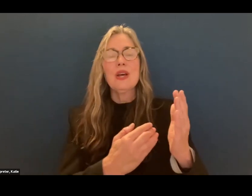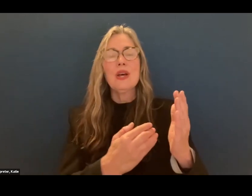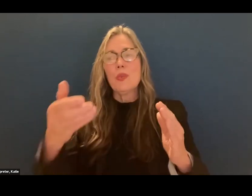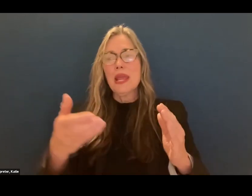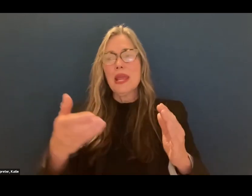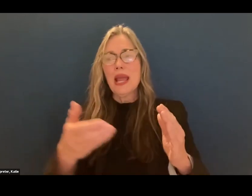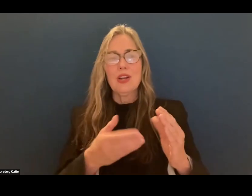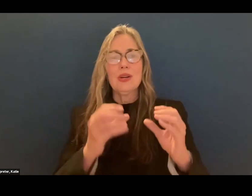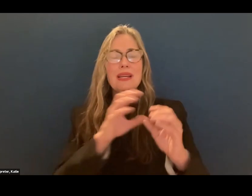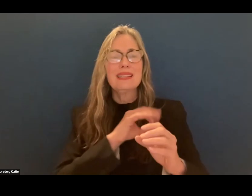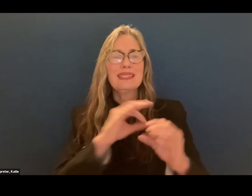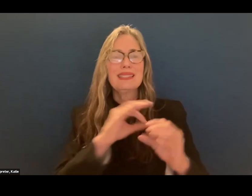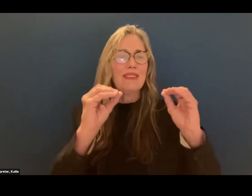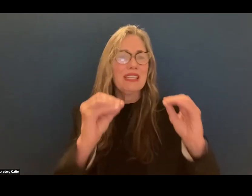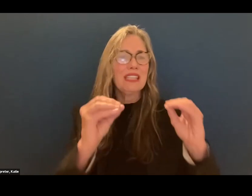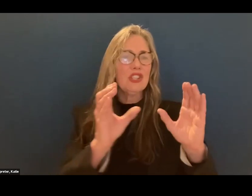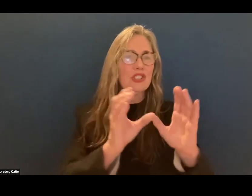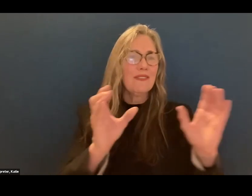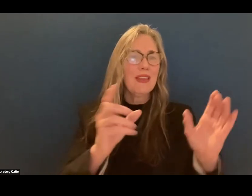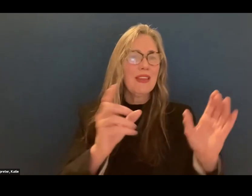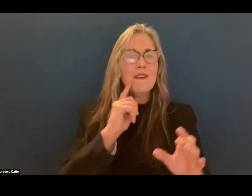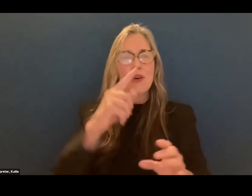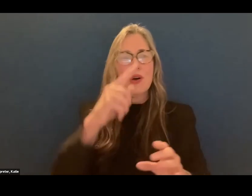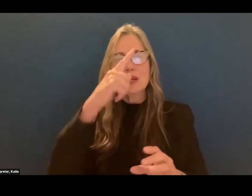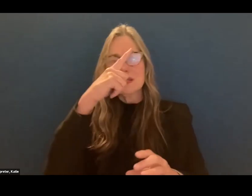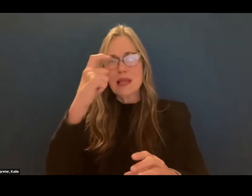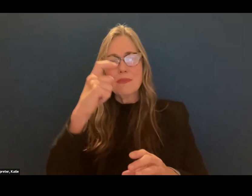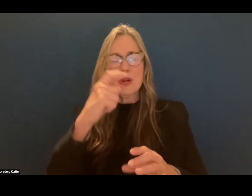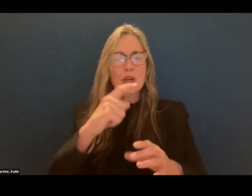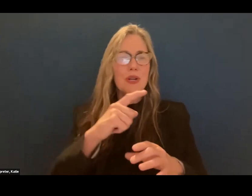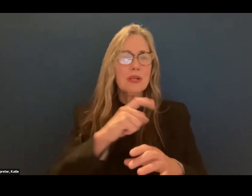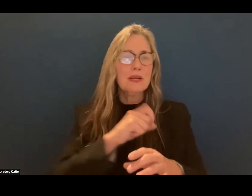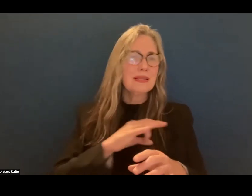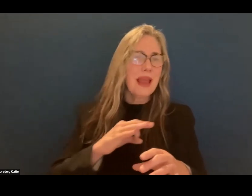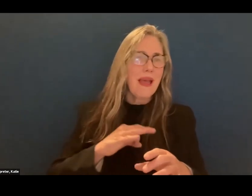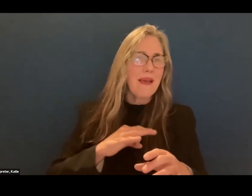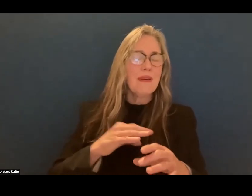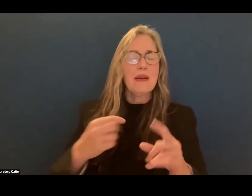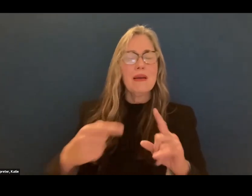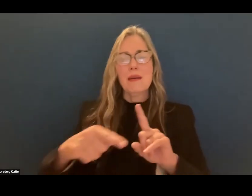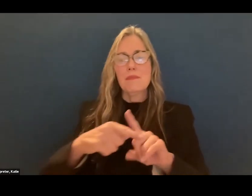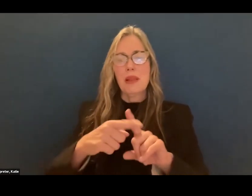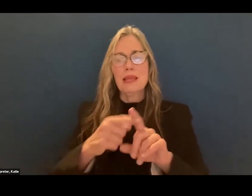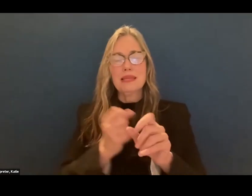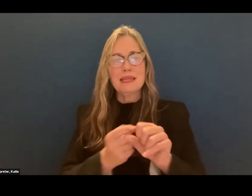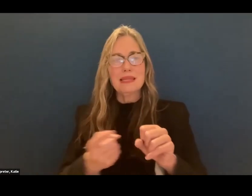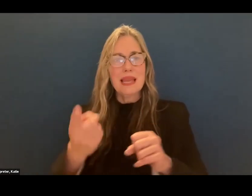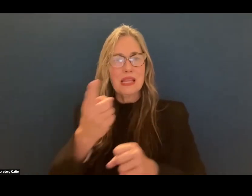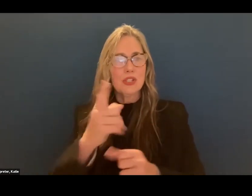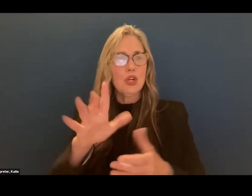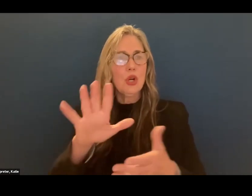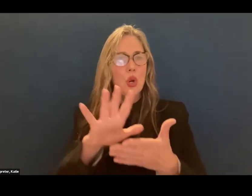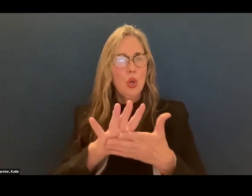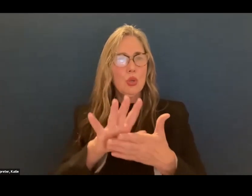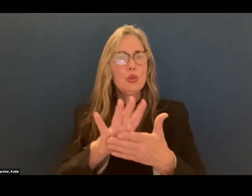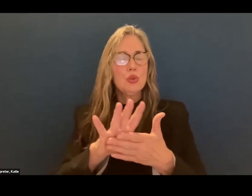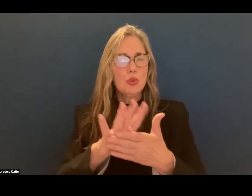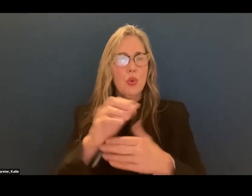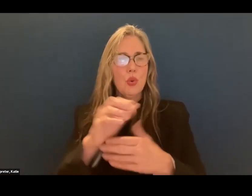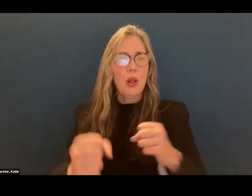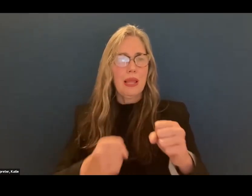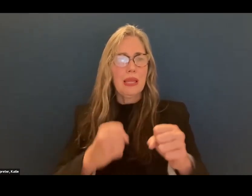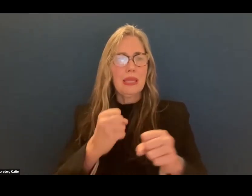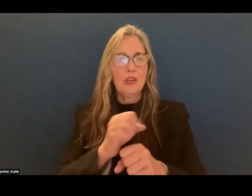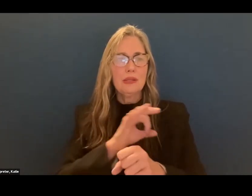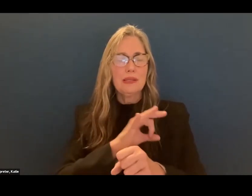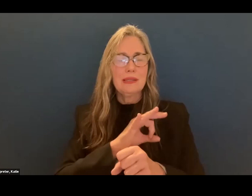staff, summer staff, and then going into next school year staff for the schools. A couple highlights here to